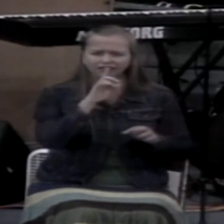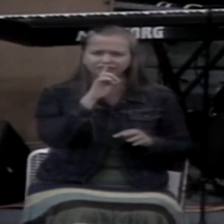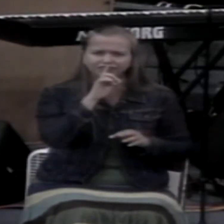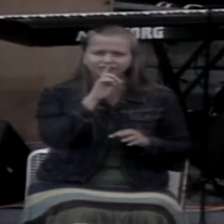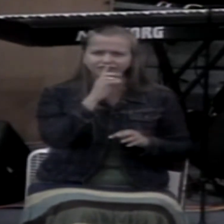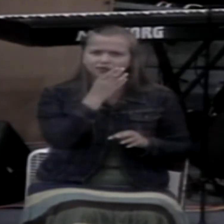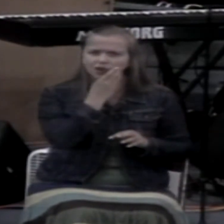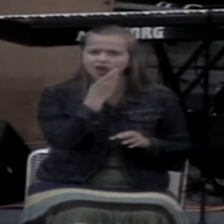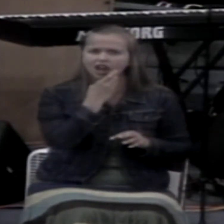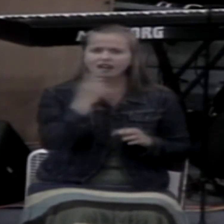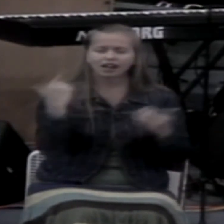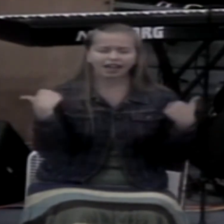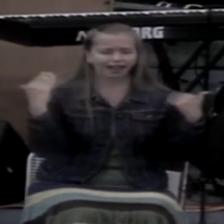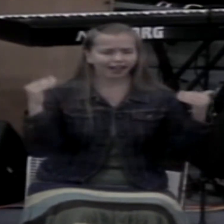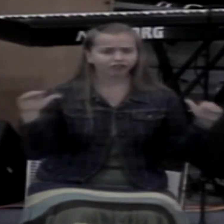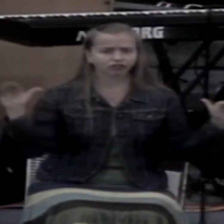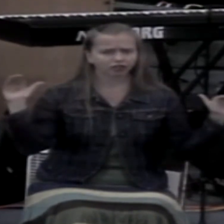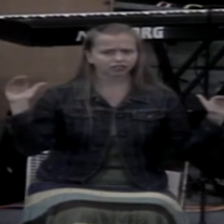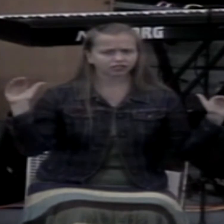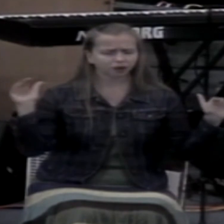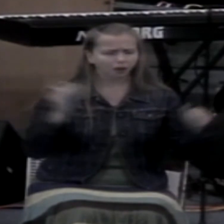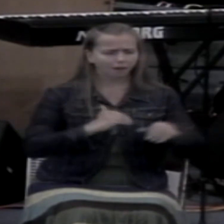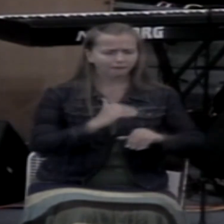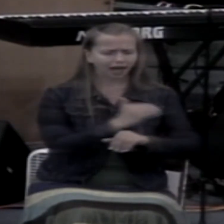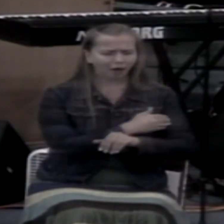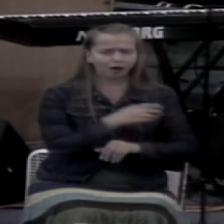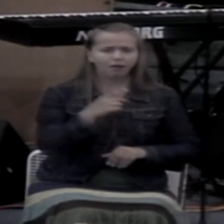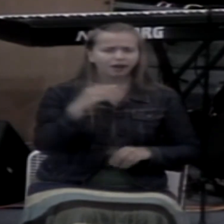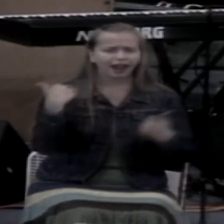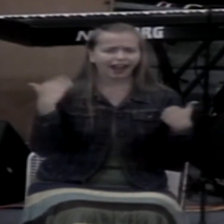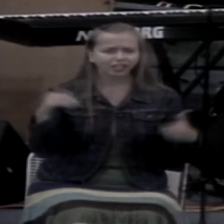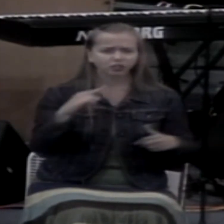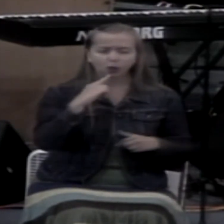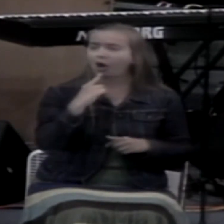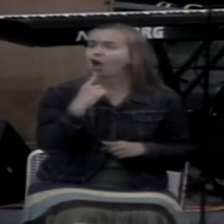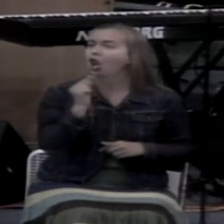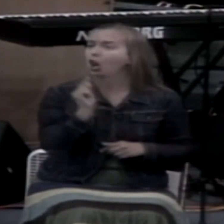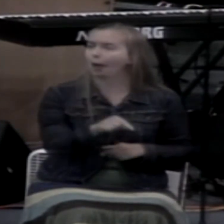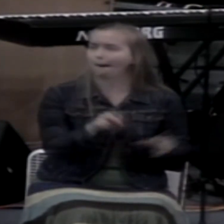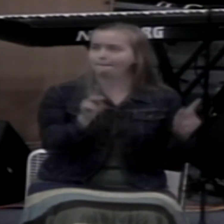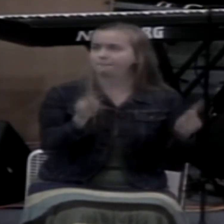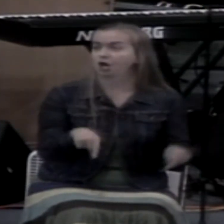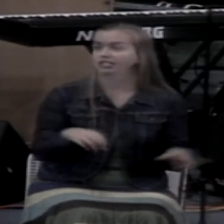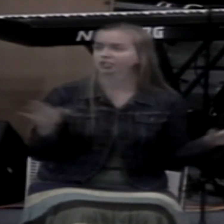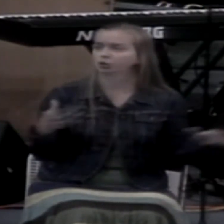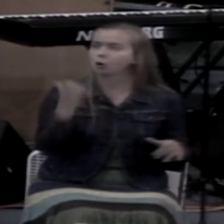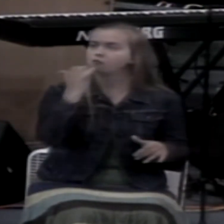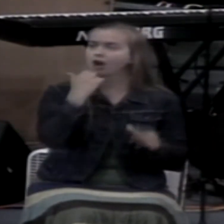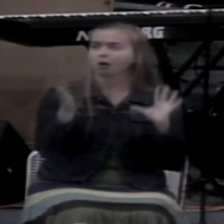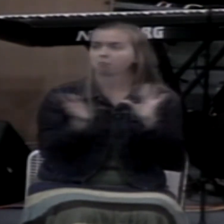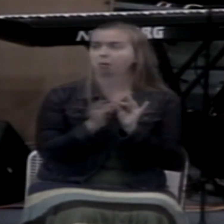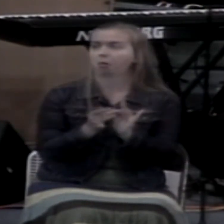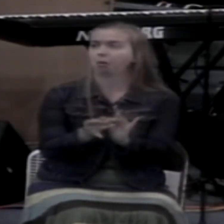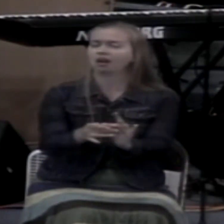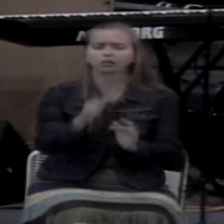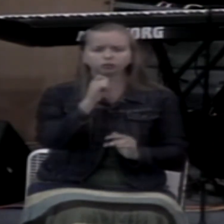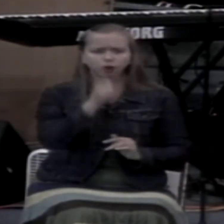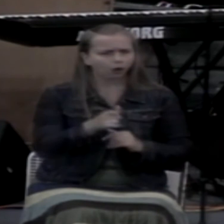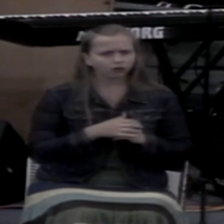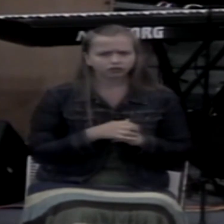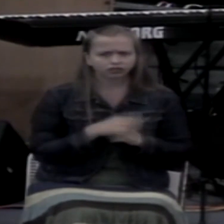I got to tell you, I got to give you my interpretation of this. If you can find another interpretation, you're welcome to challenge me